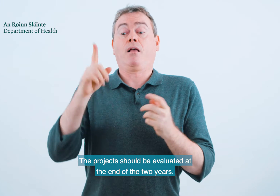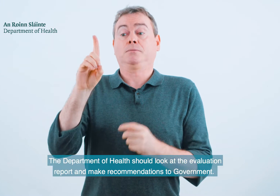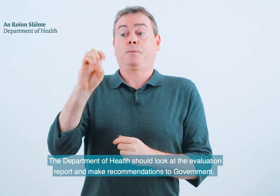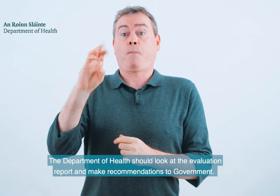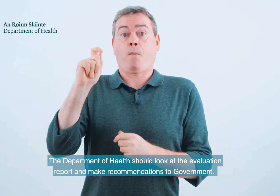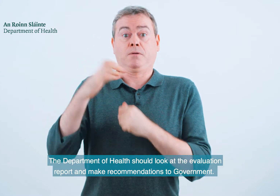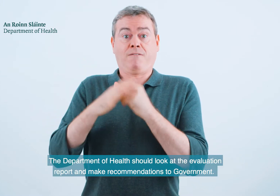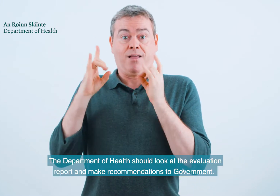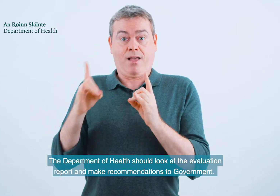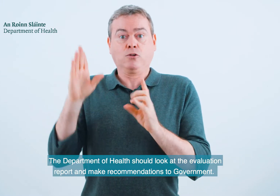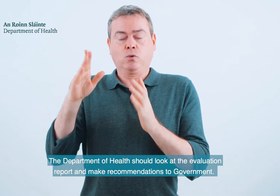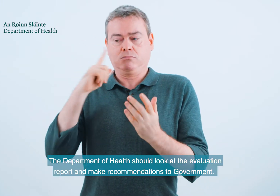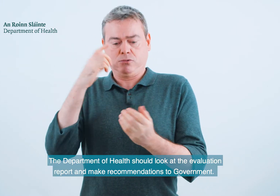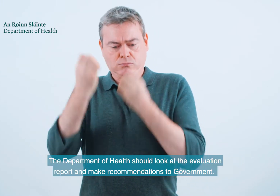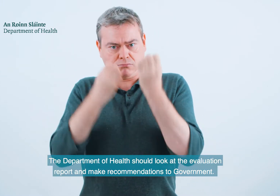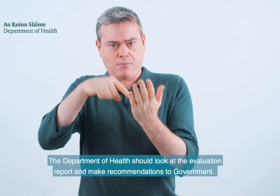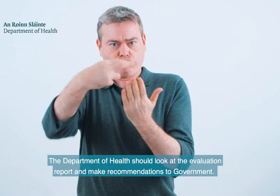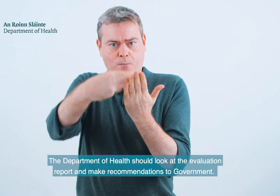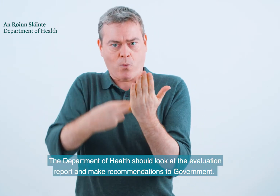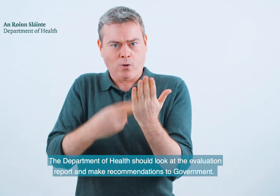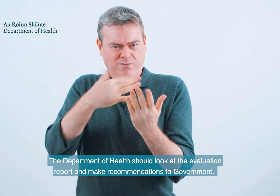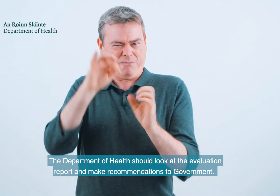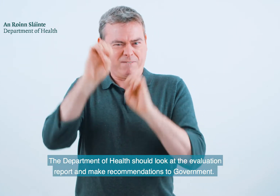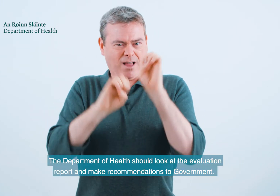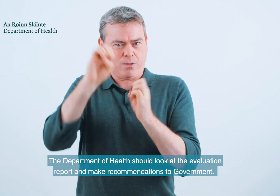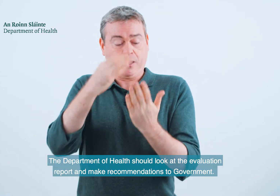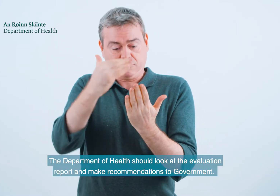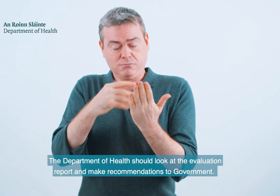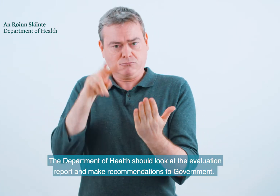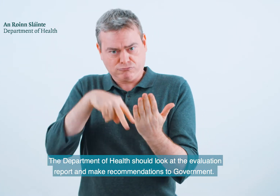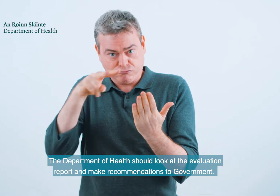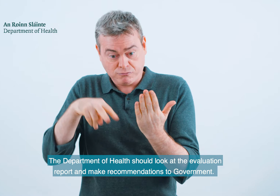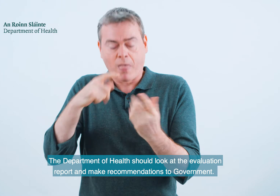The Department of Health should look at the evaluation report and make recommendations to government.